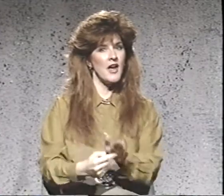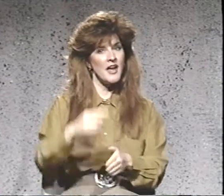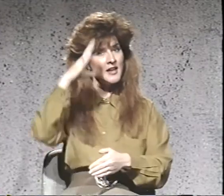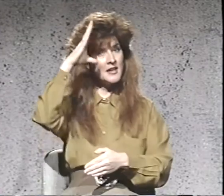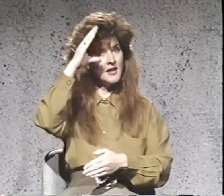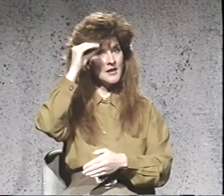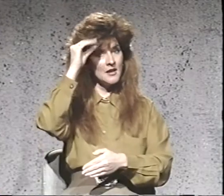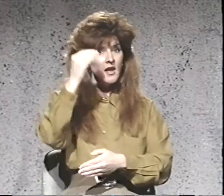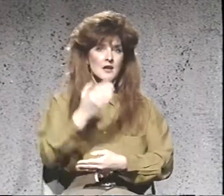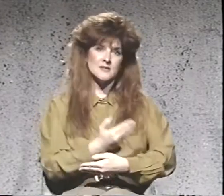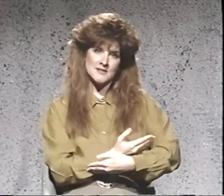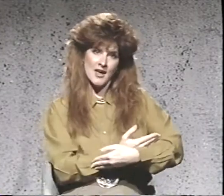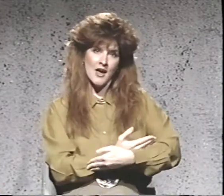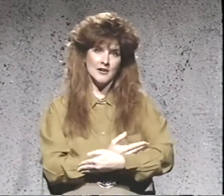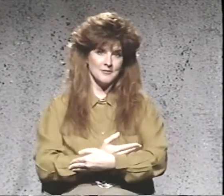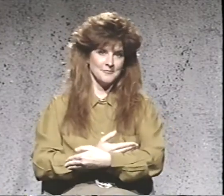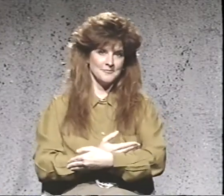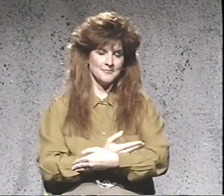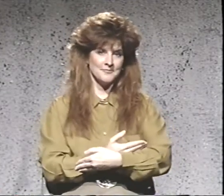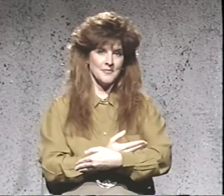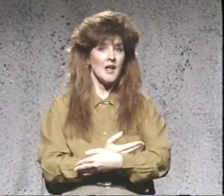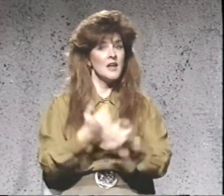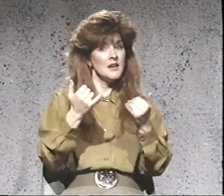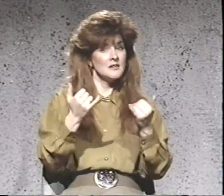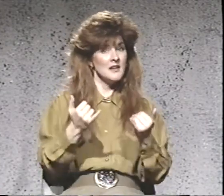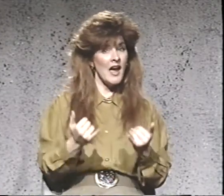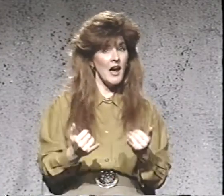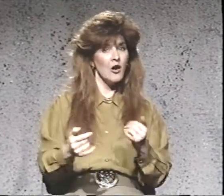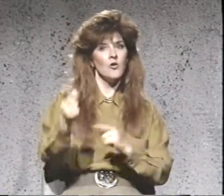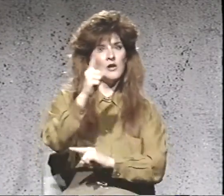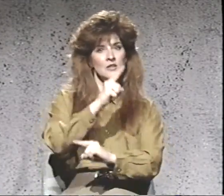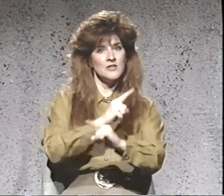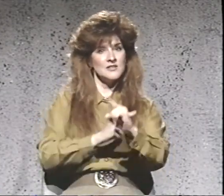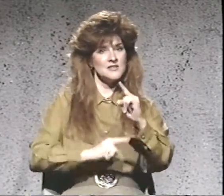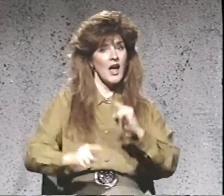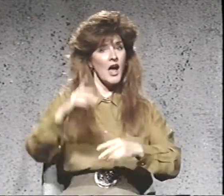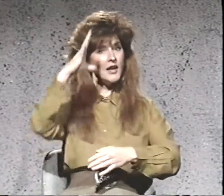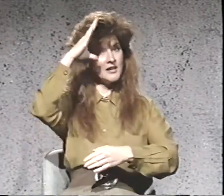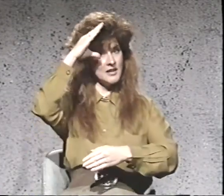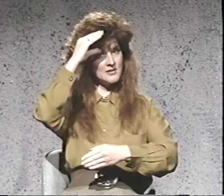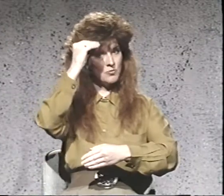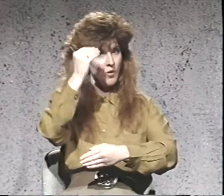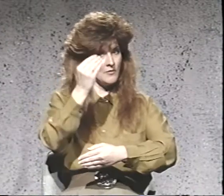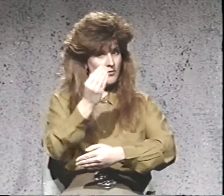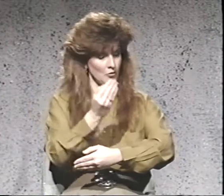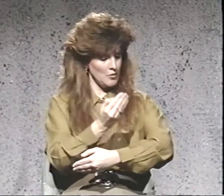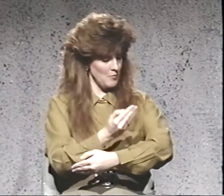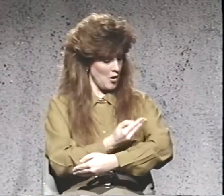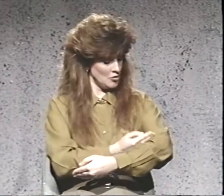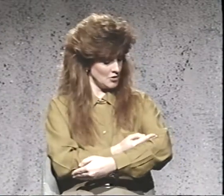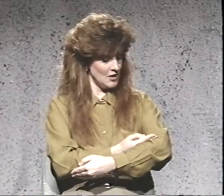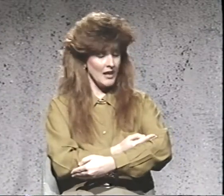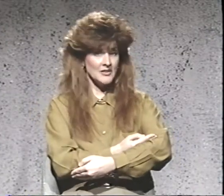convey son. Now, the sign is one fluid motion like